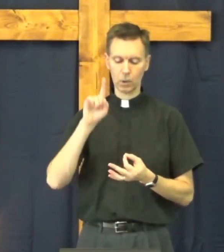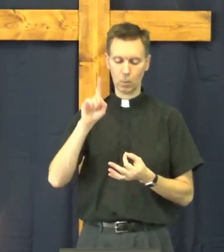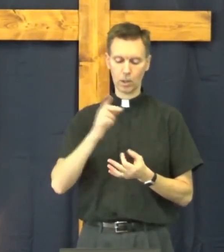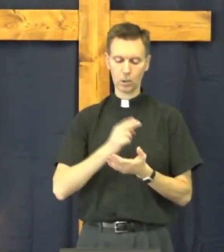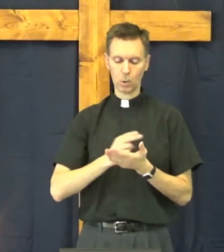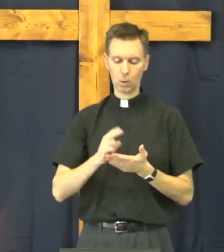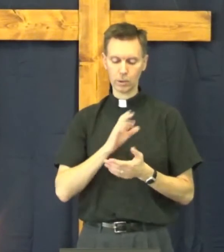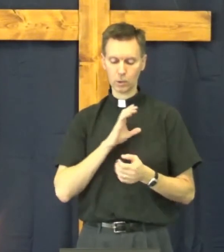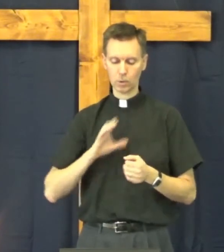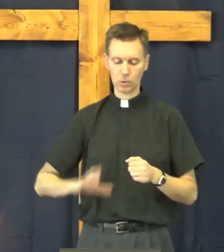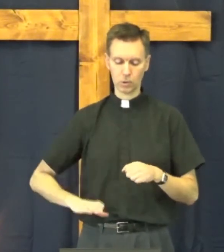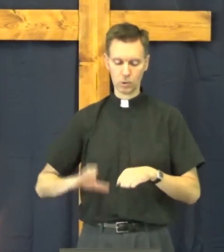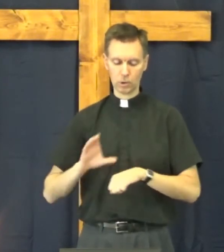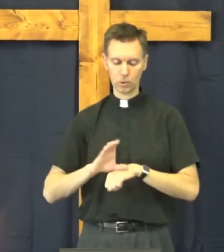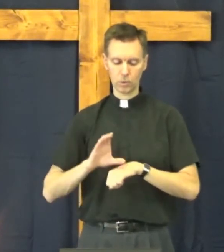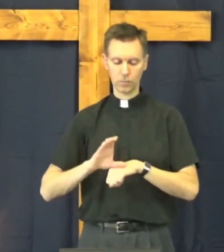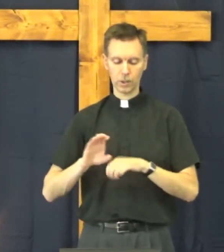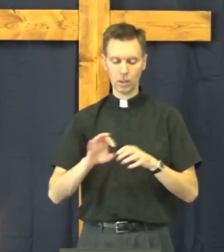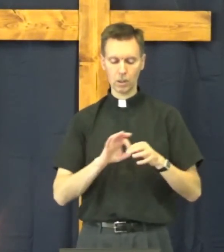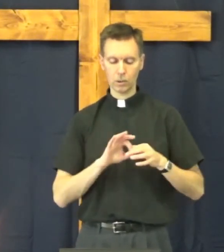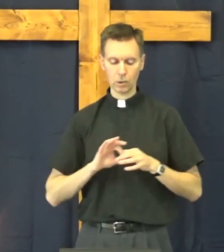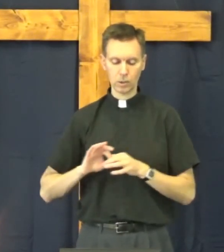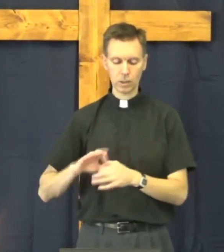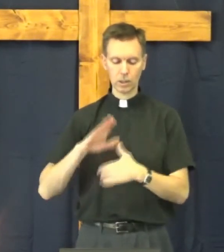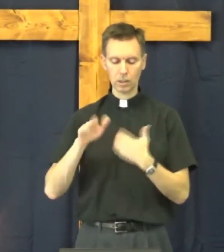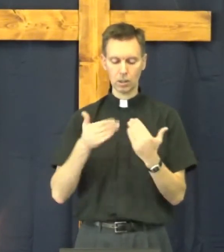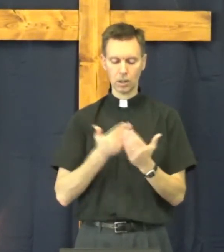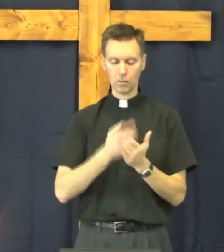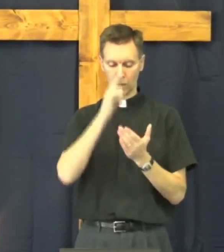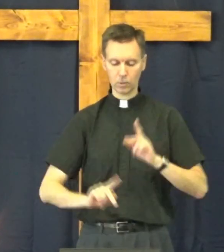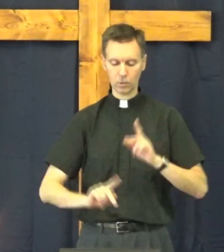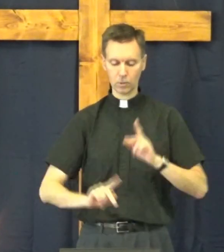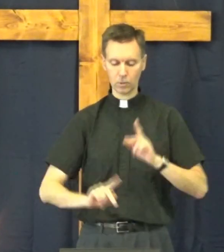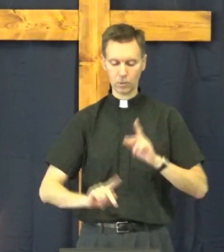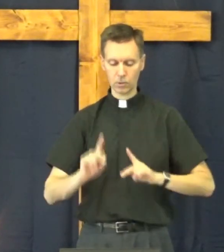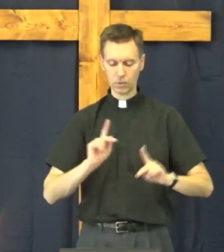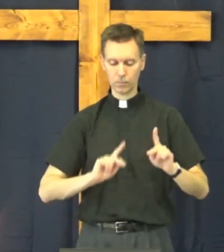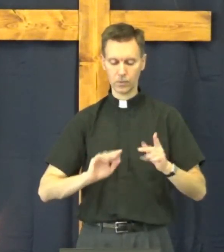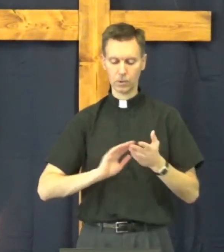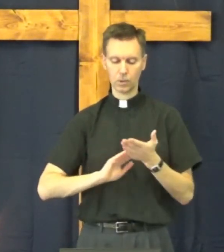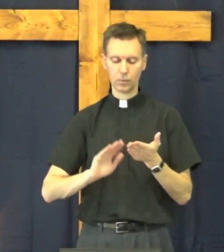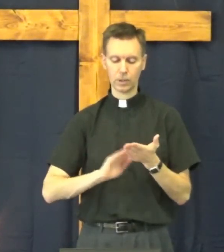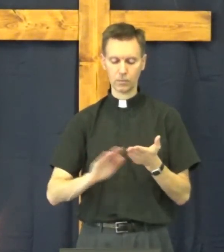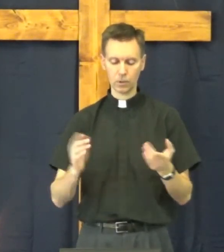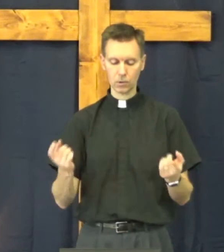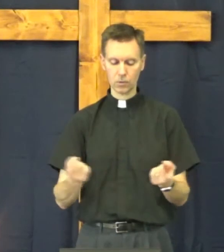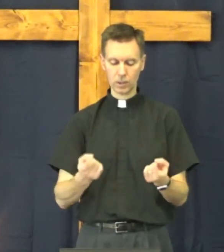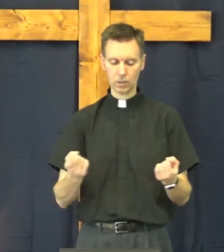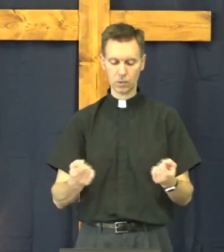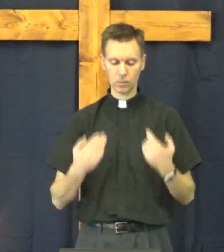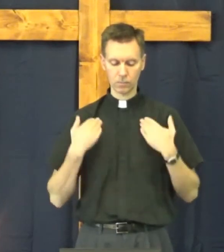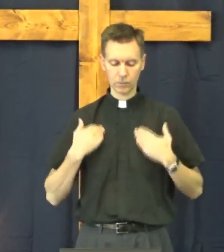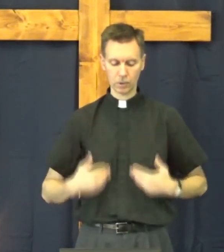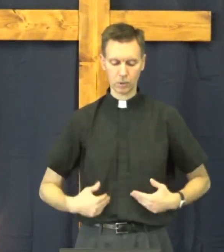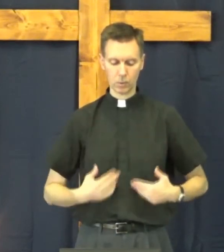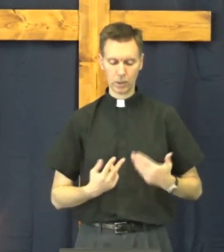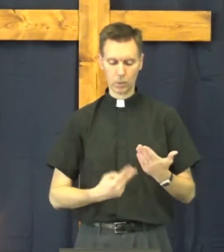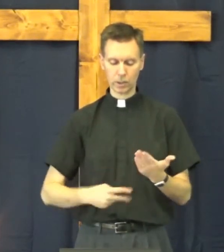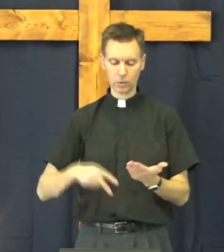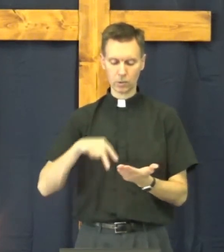one holy Christian church, unity of all believers, the forgiveness of sins, the resurrection of the